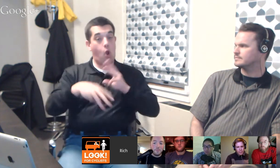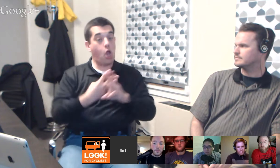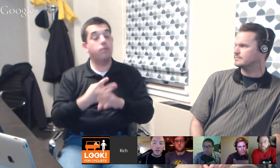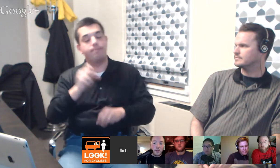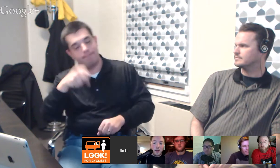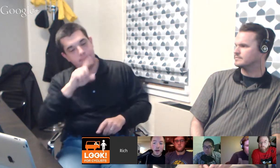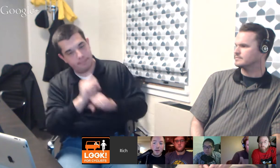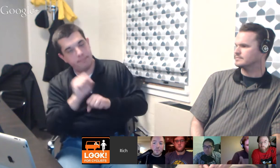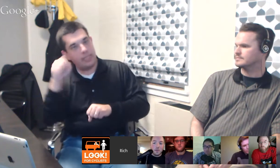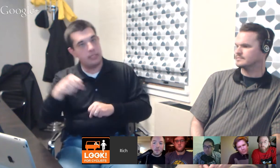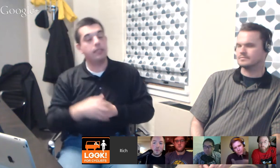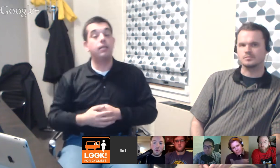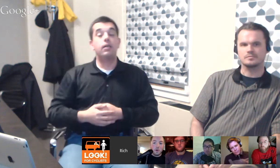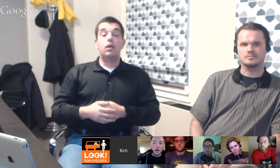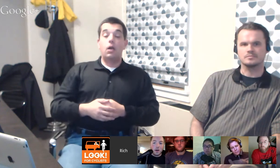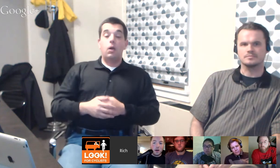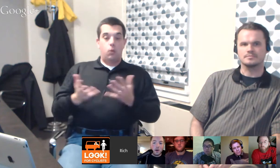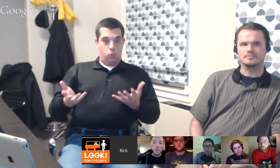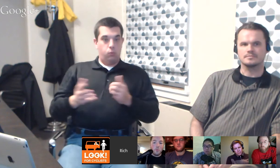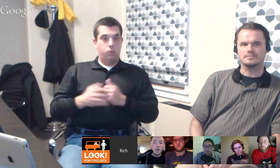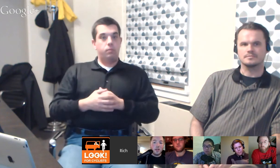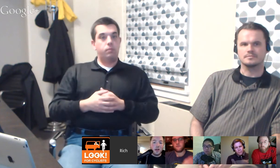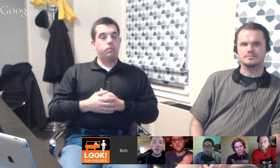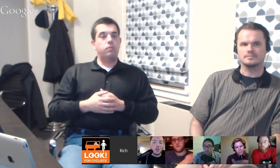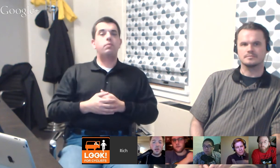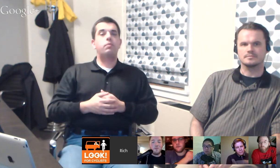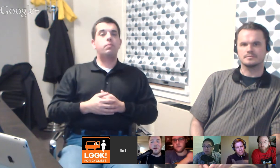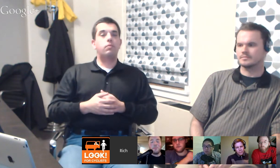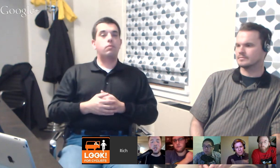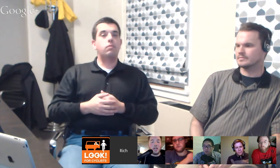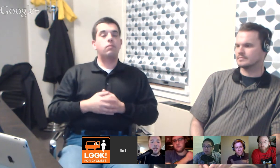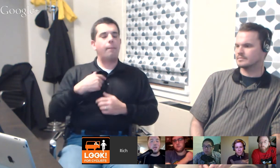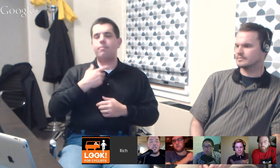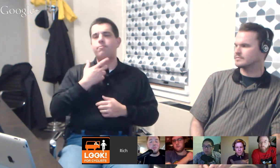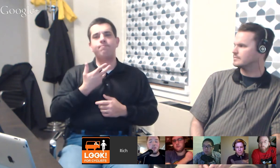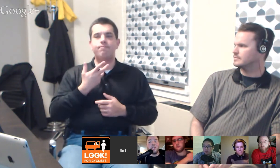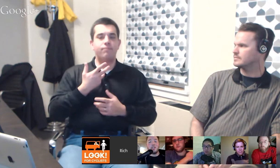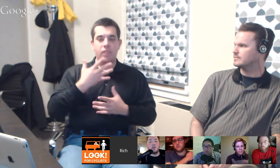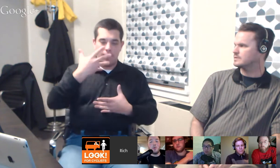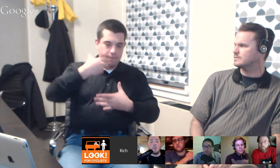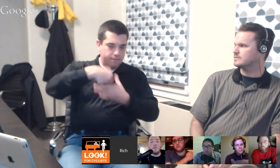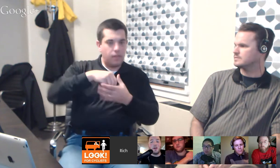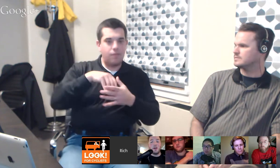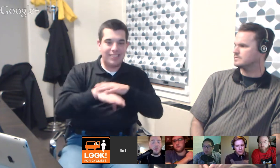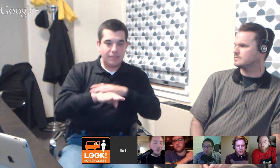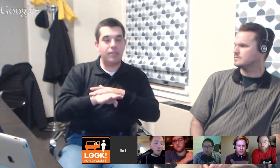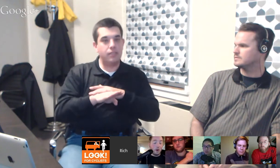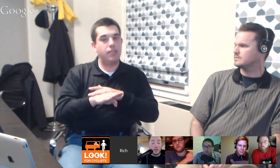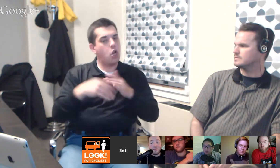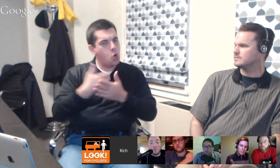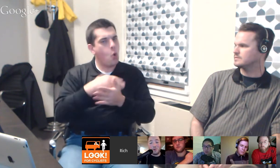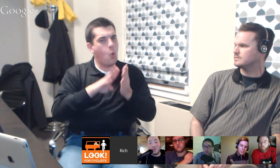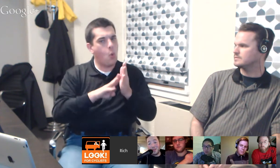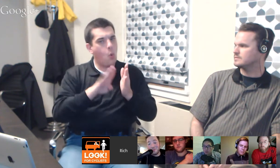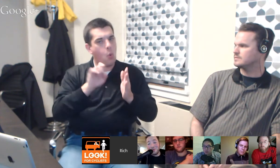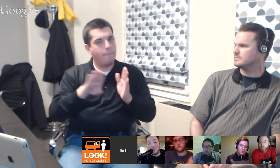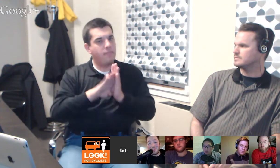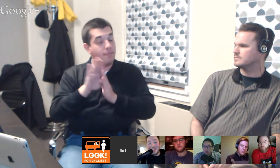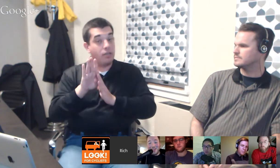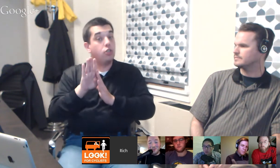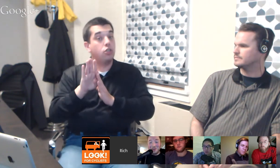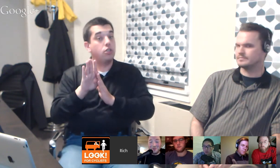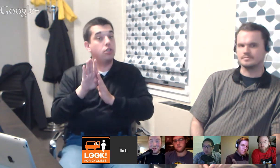Absolutely. So if I'm just getting into accessibility as a new web developer, or as a developer like me